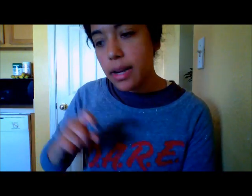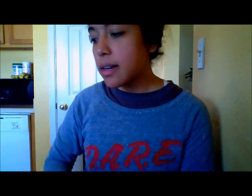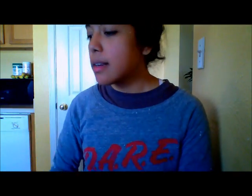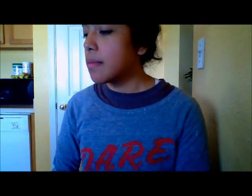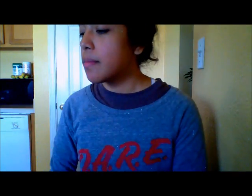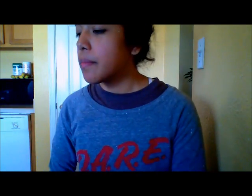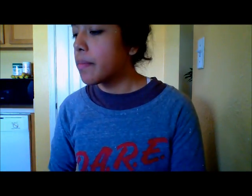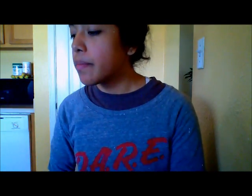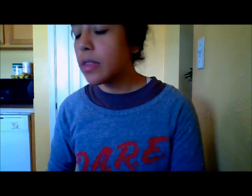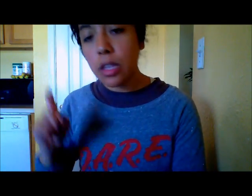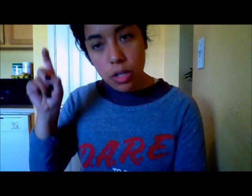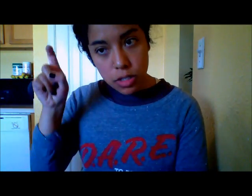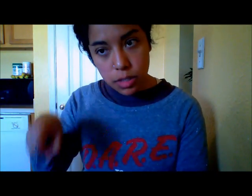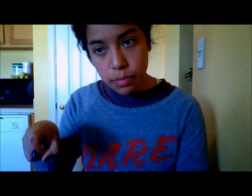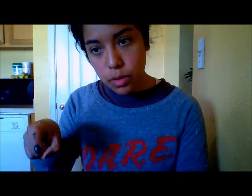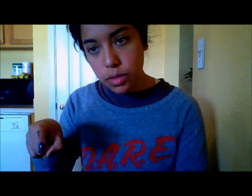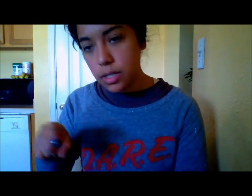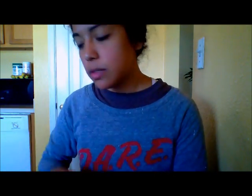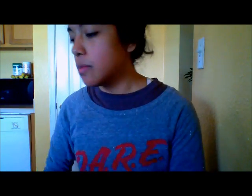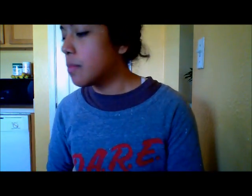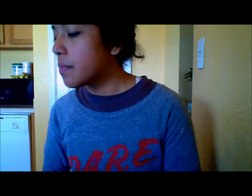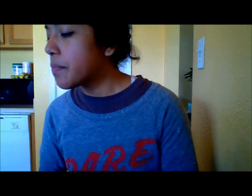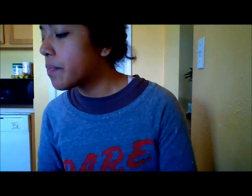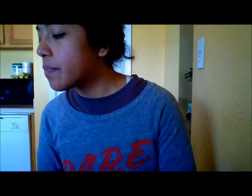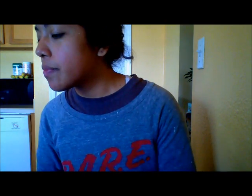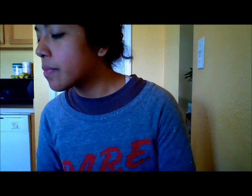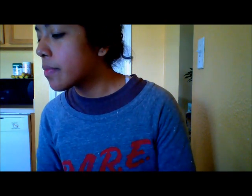Required, supposed to,